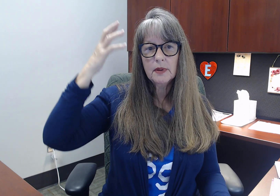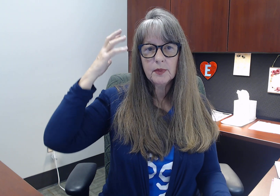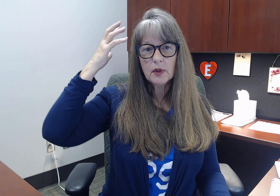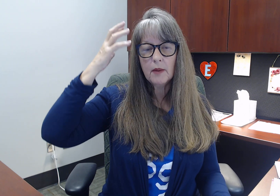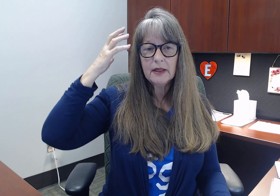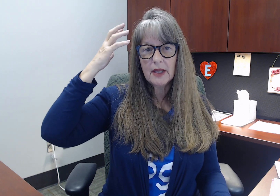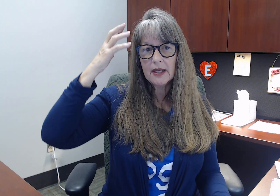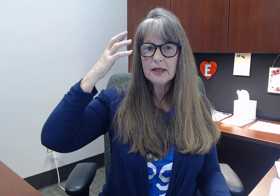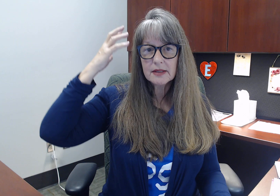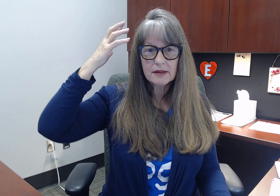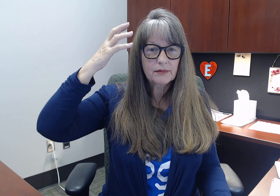people, that is,